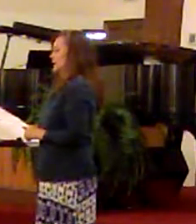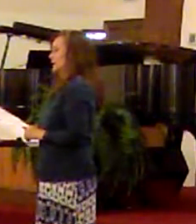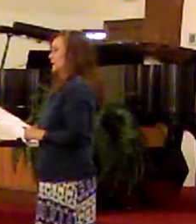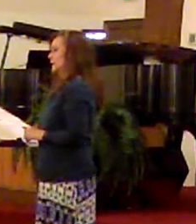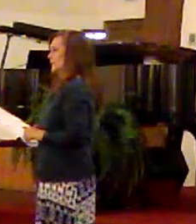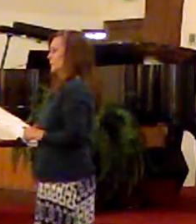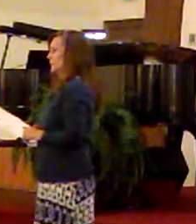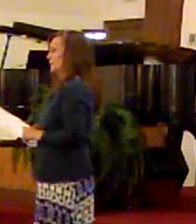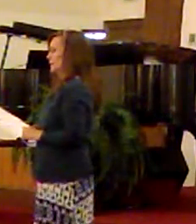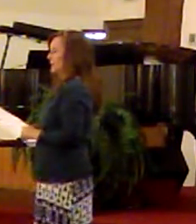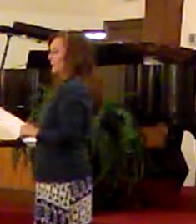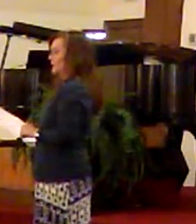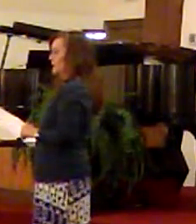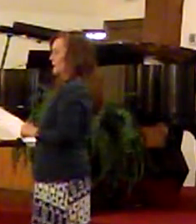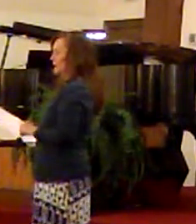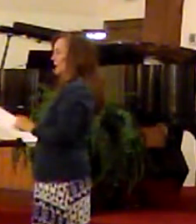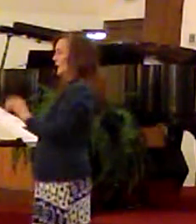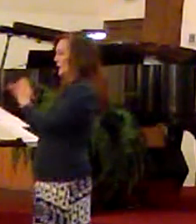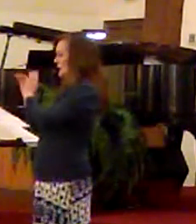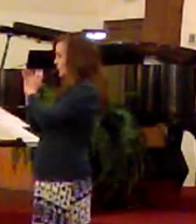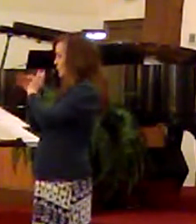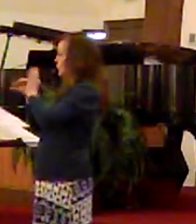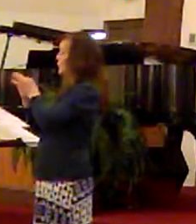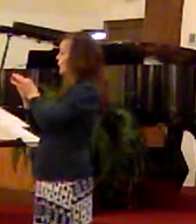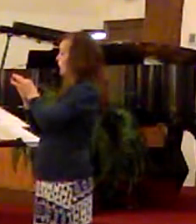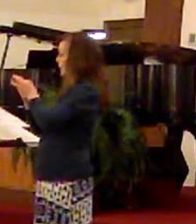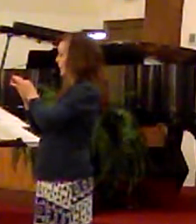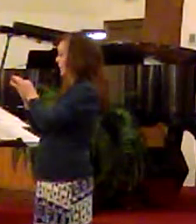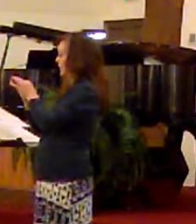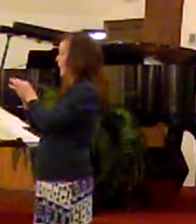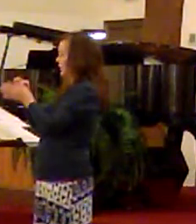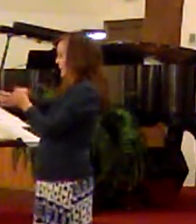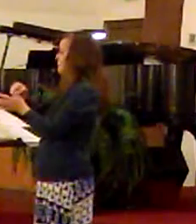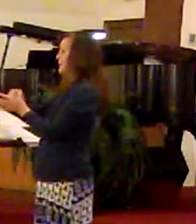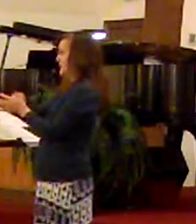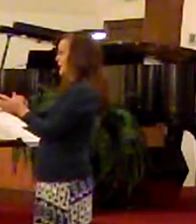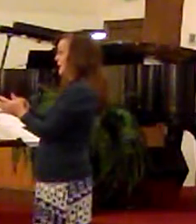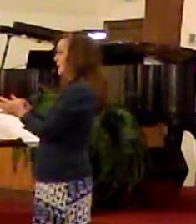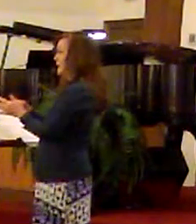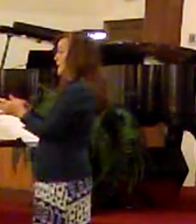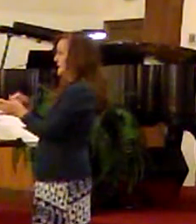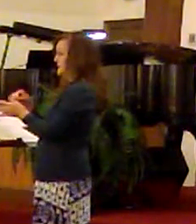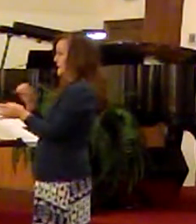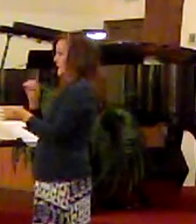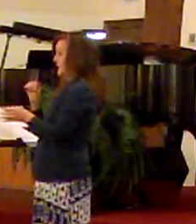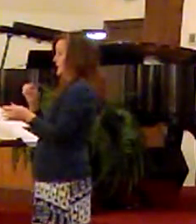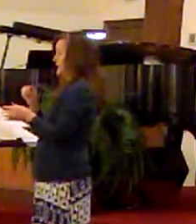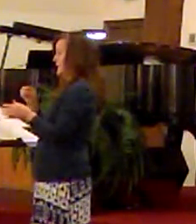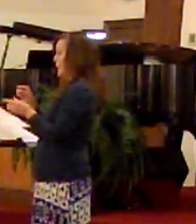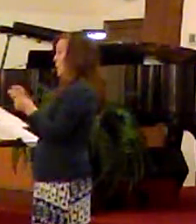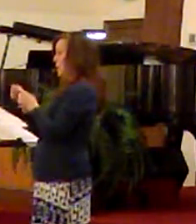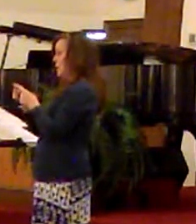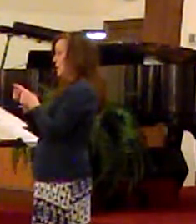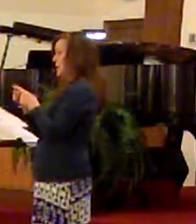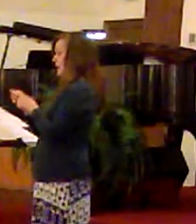the interpretation is apparent in the context. And the interpretation issues revolve around smaller thoughts or words.